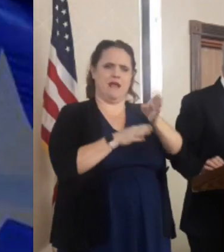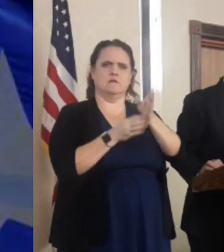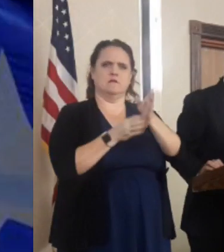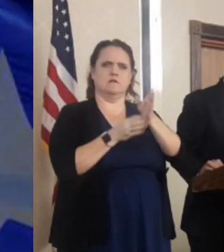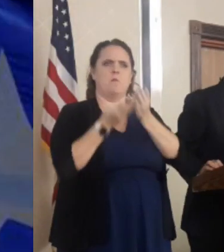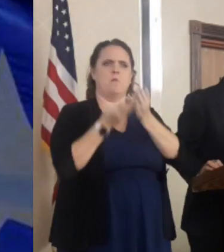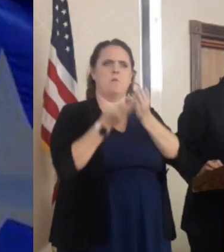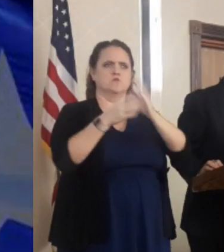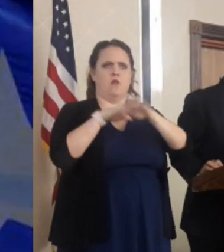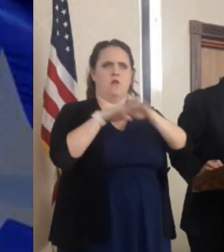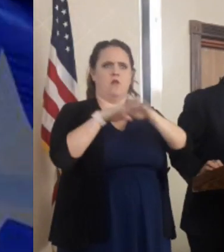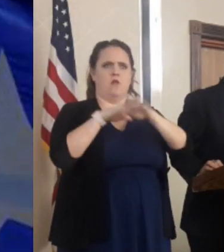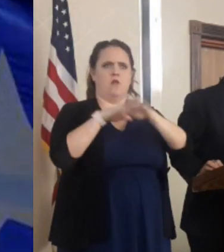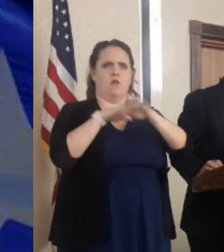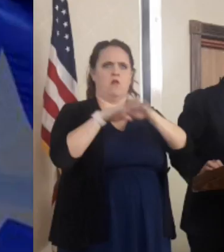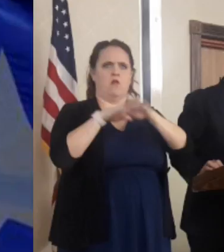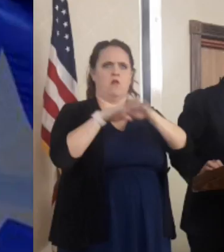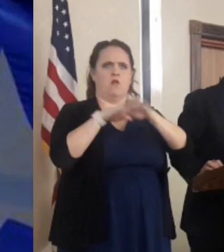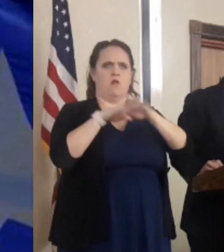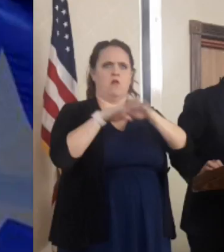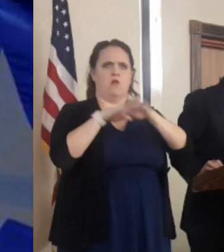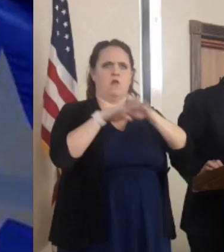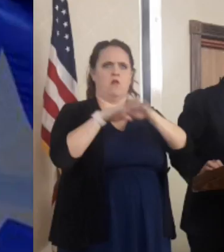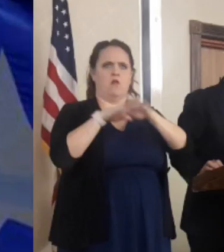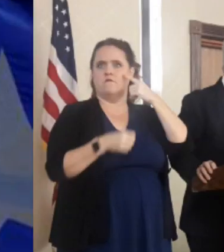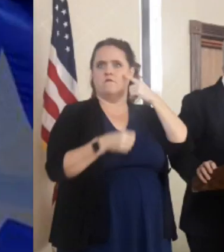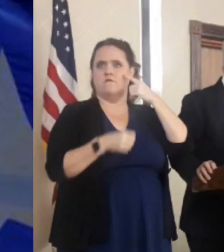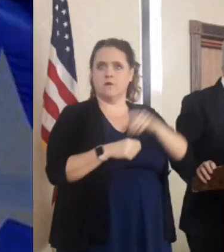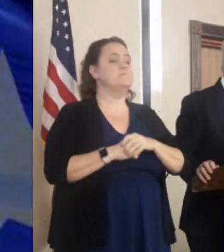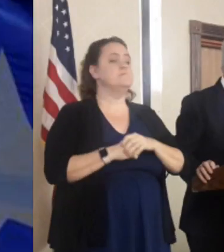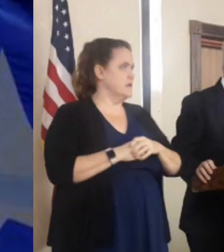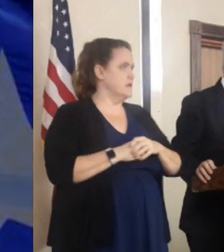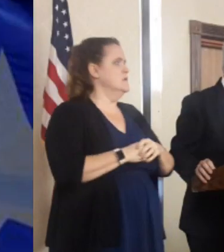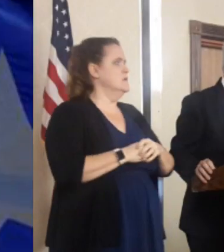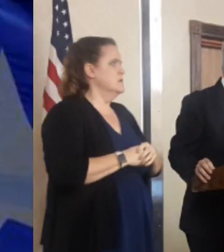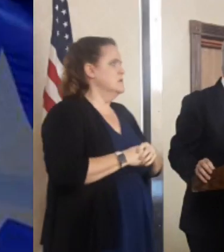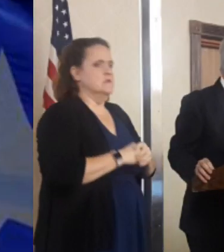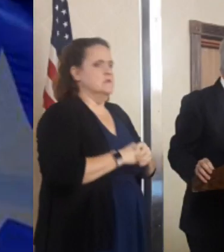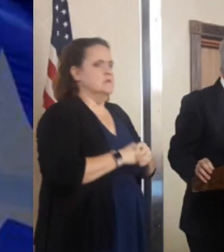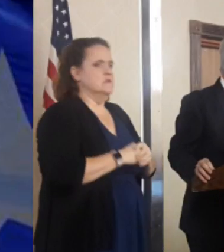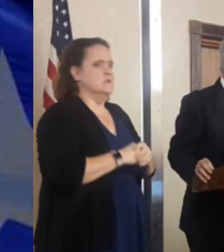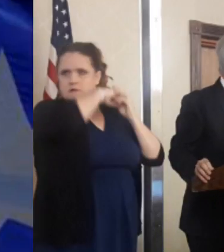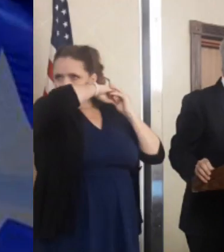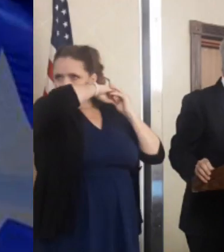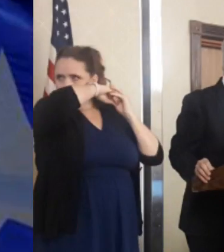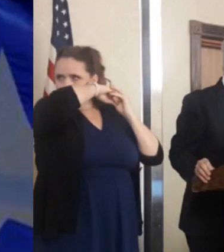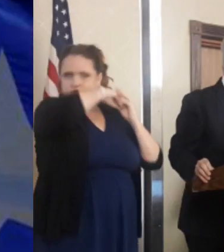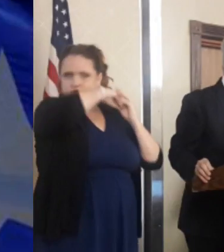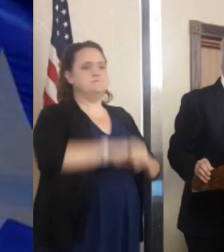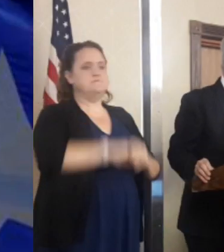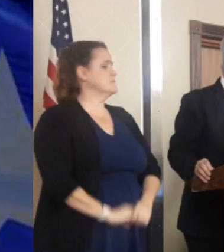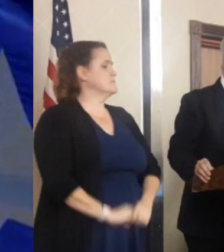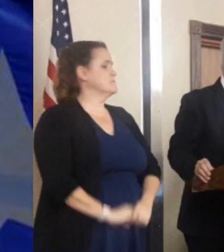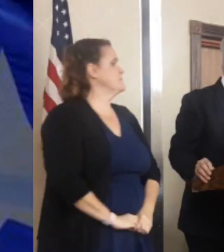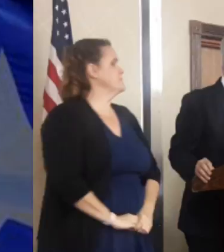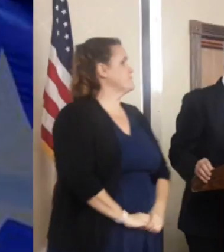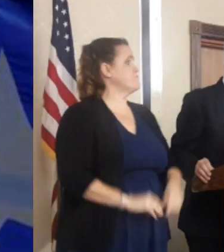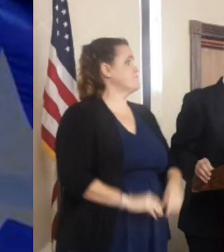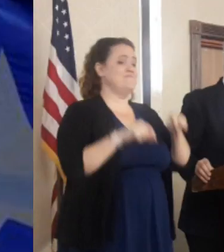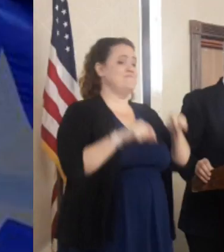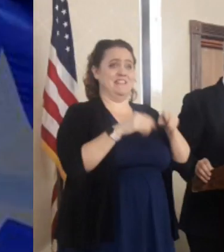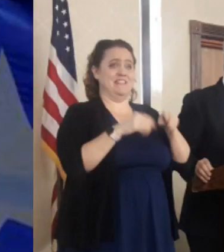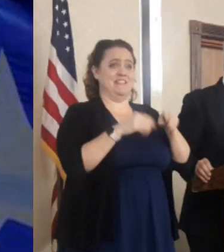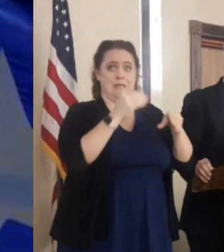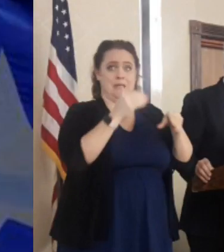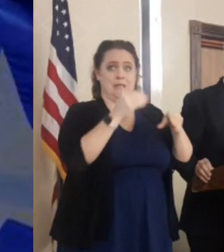for? Yes. So this amendment is an amendment to, instead of removing all of